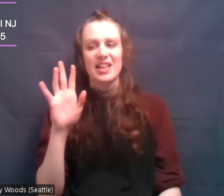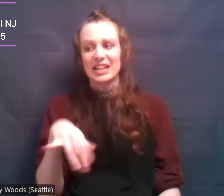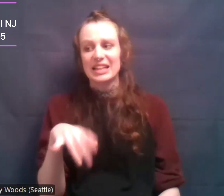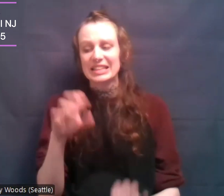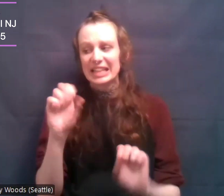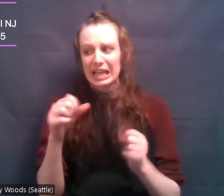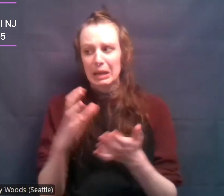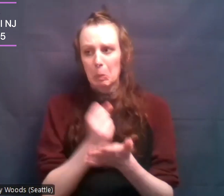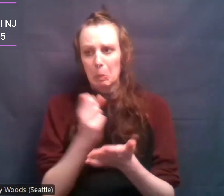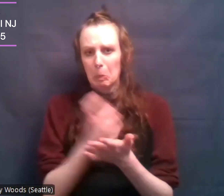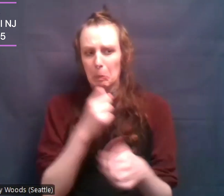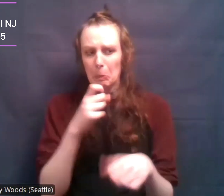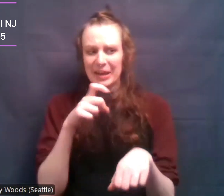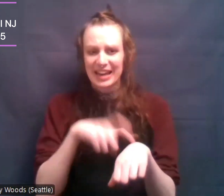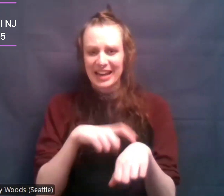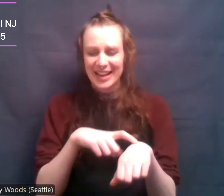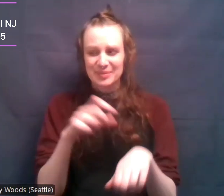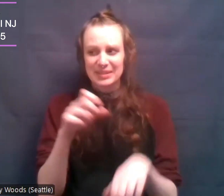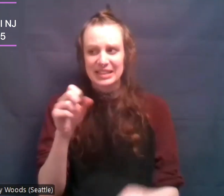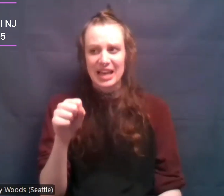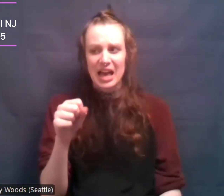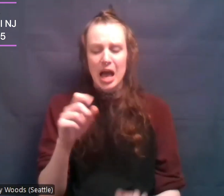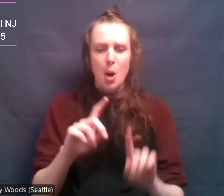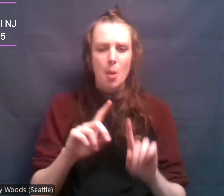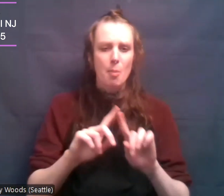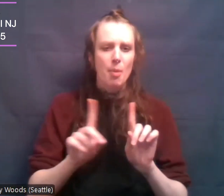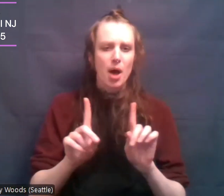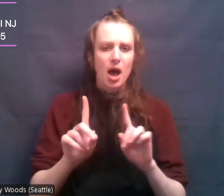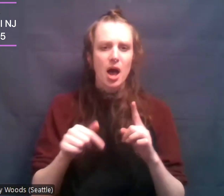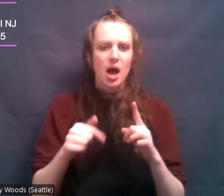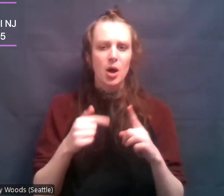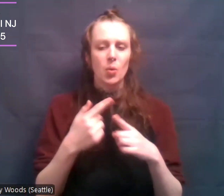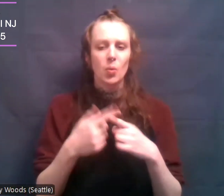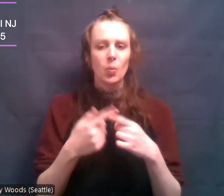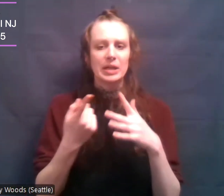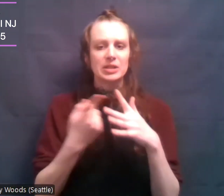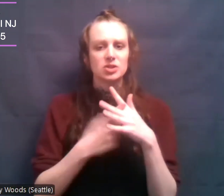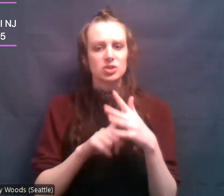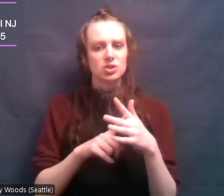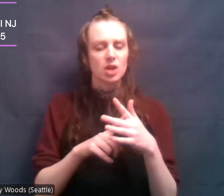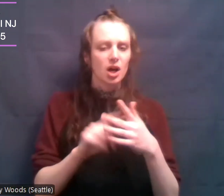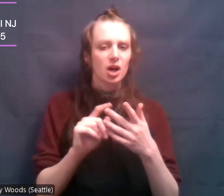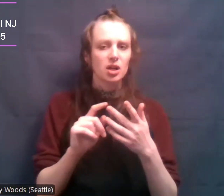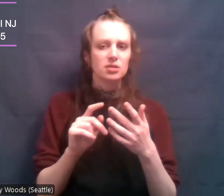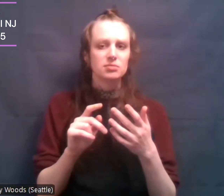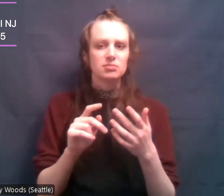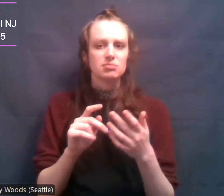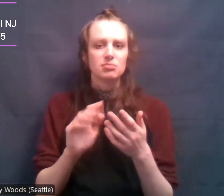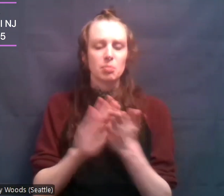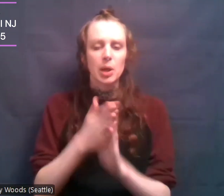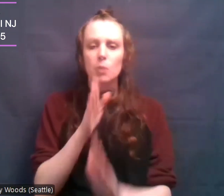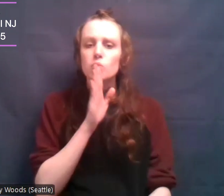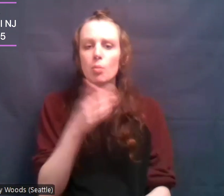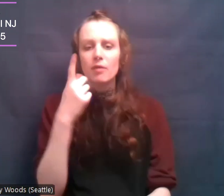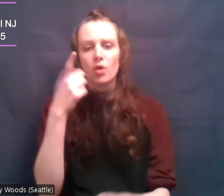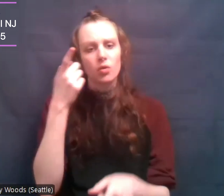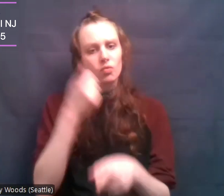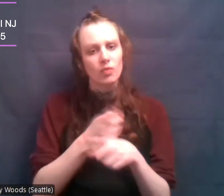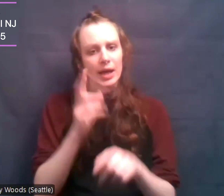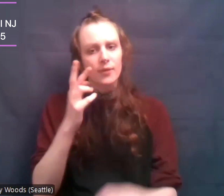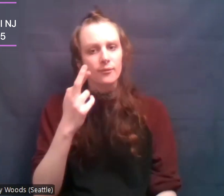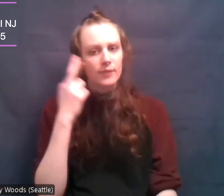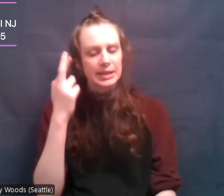but like the thing is once you do it for the right reasons and like just sell,